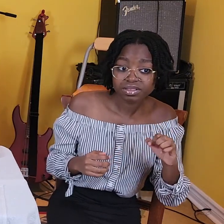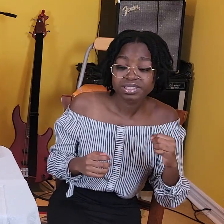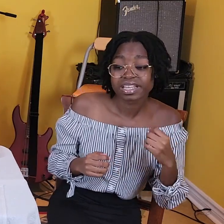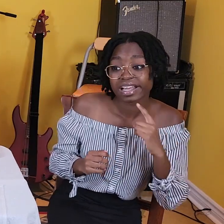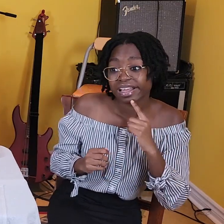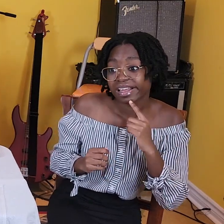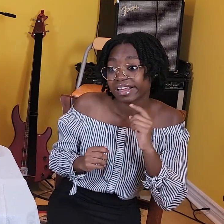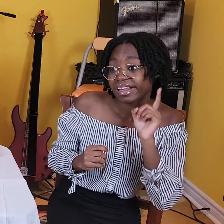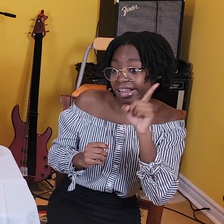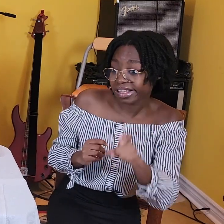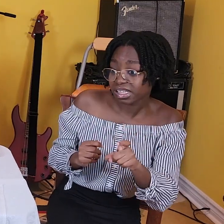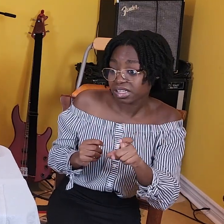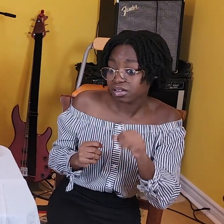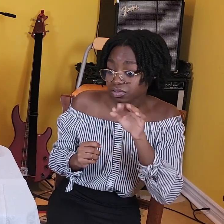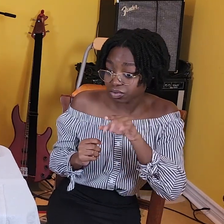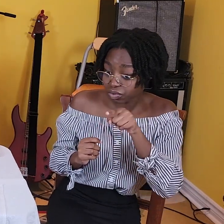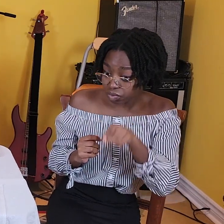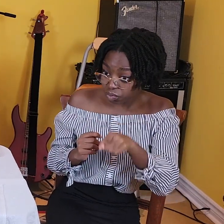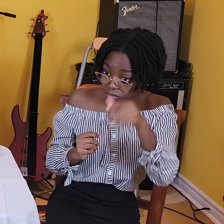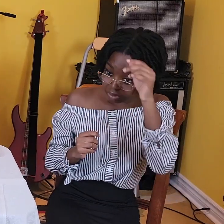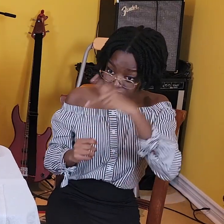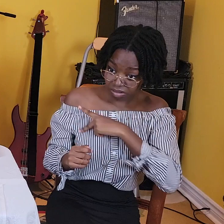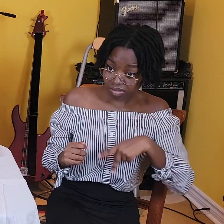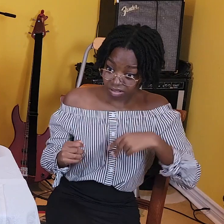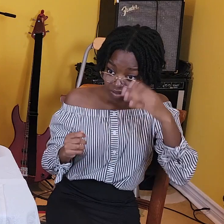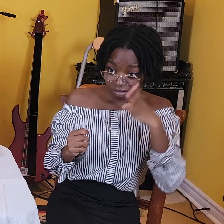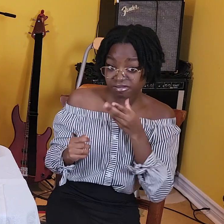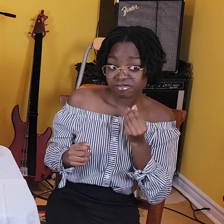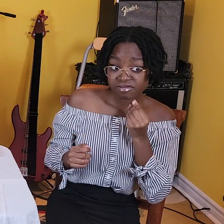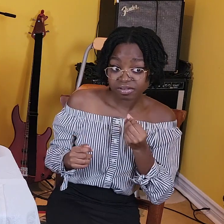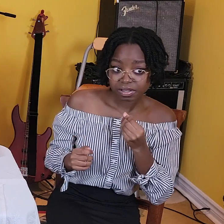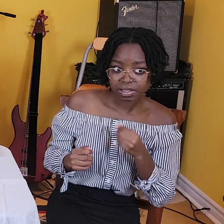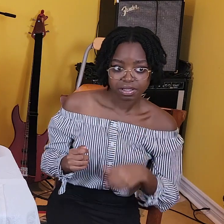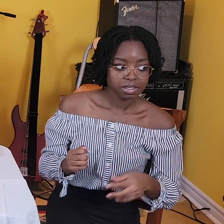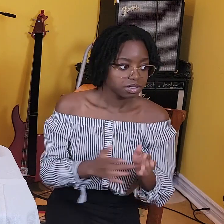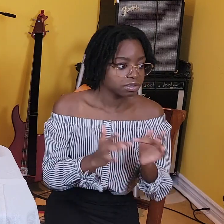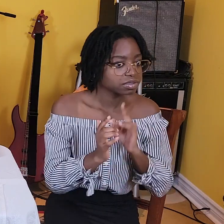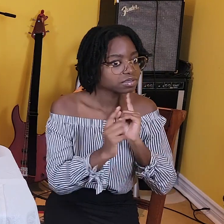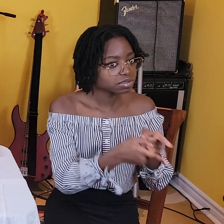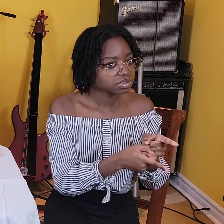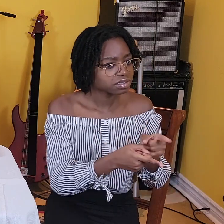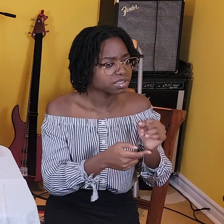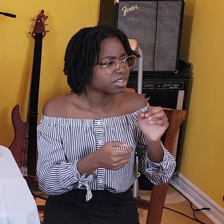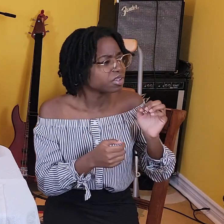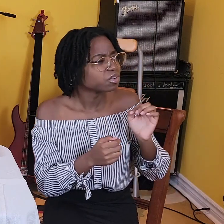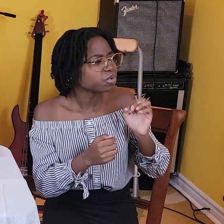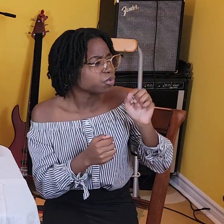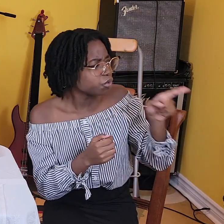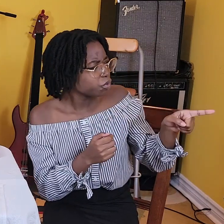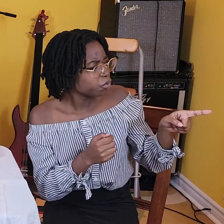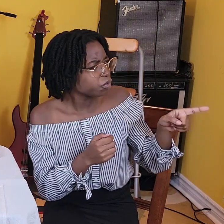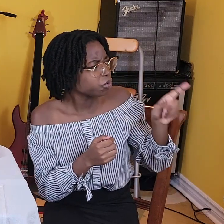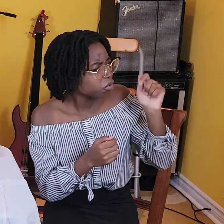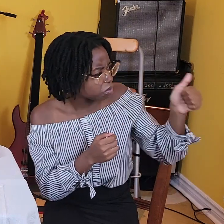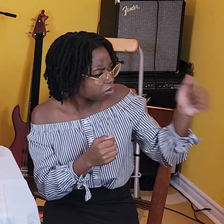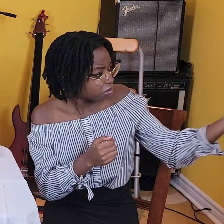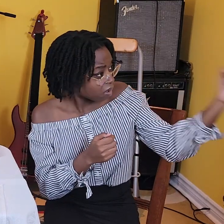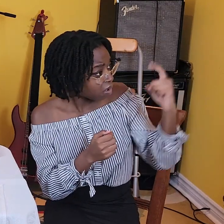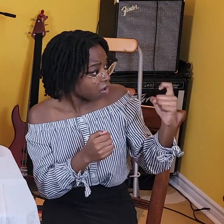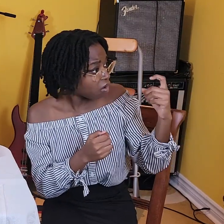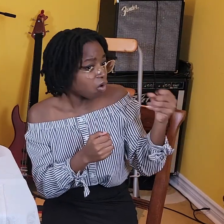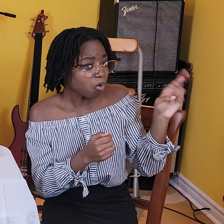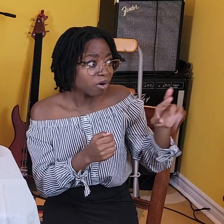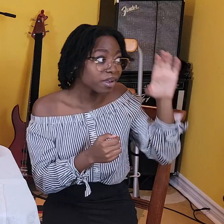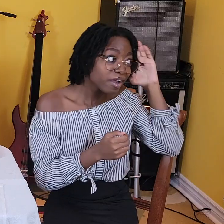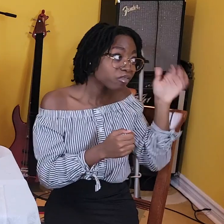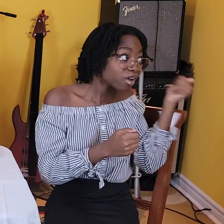Jesus answered him, Are you speaking for yourself about this, or did others tell you this concerning me? Pilate answered, Am I a